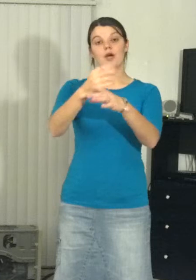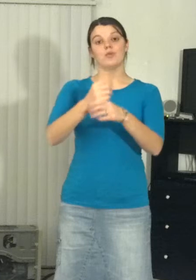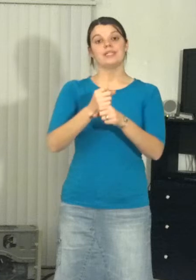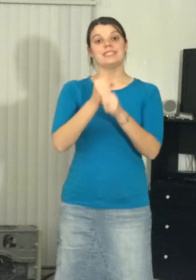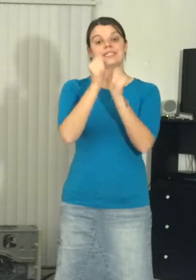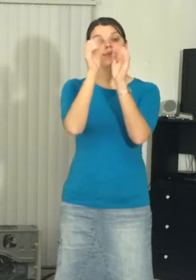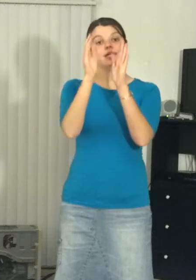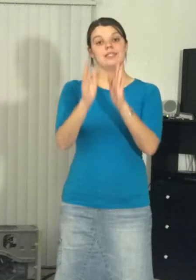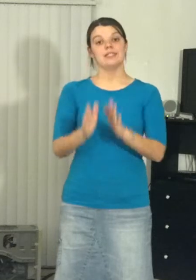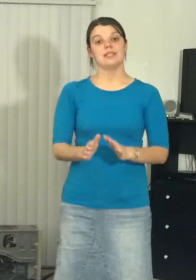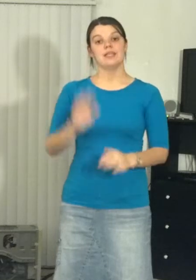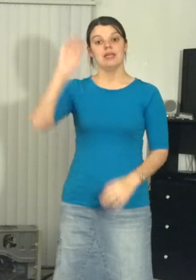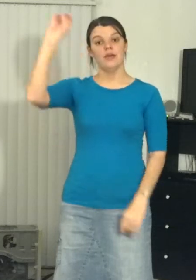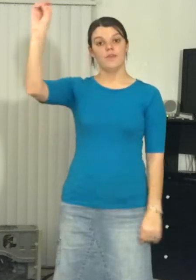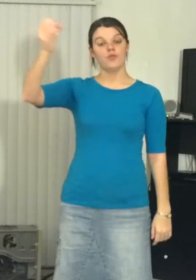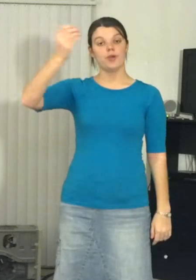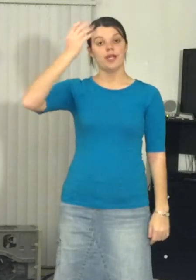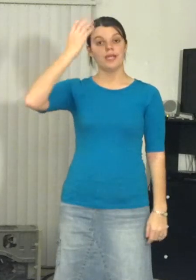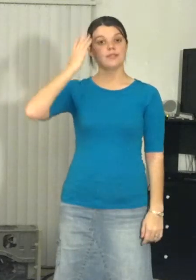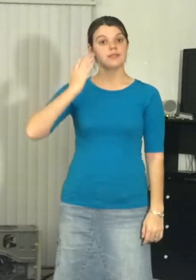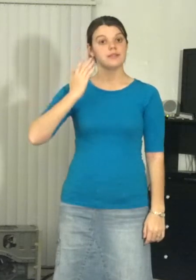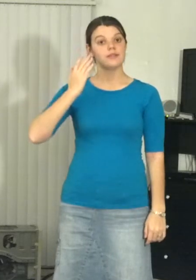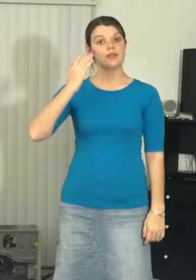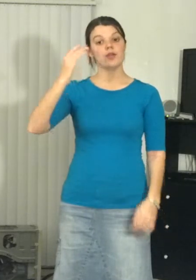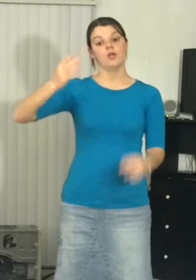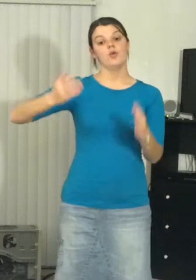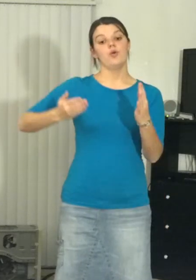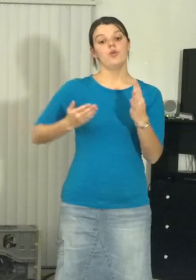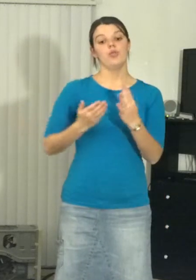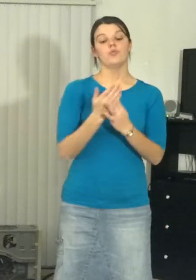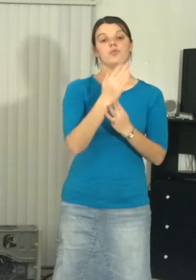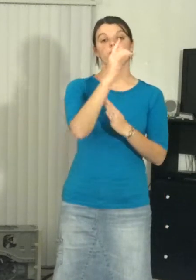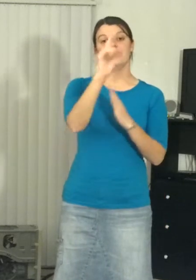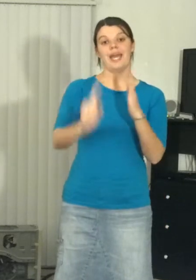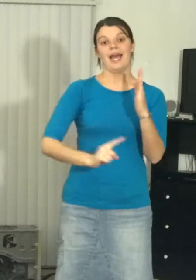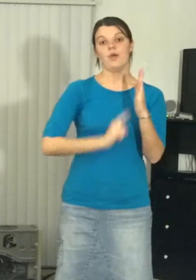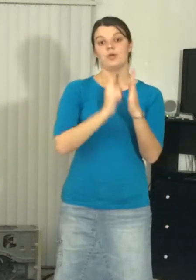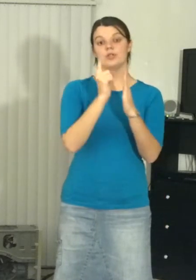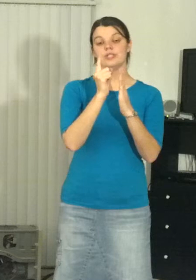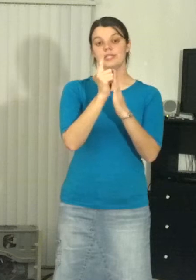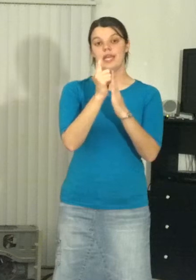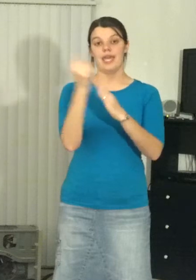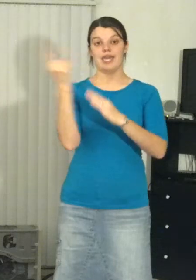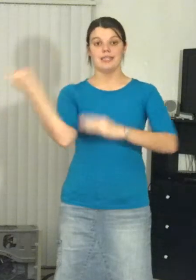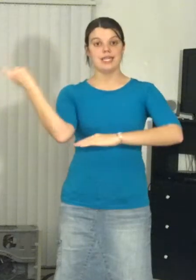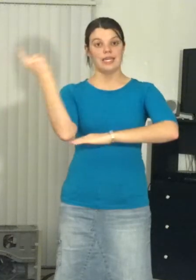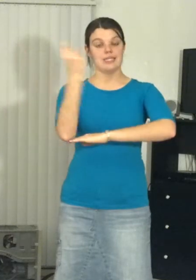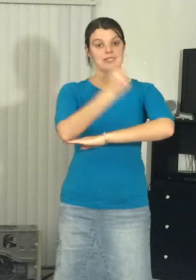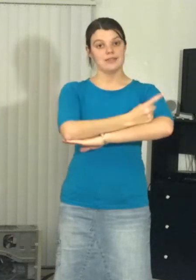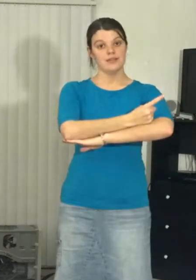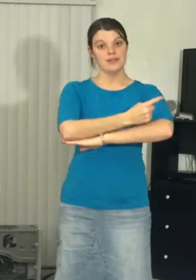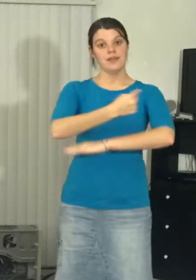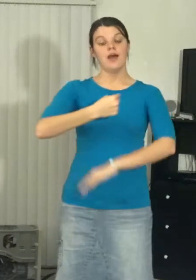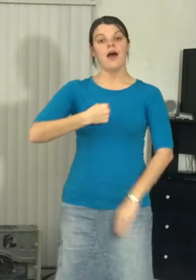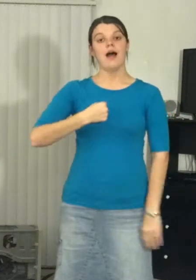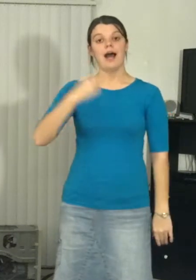a recipient of grace through the hours and the days.